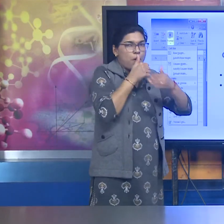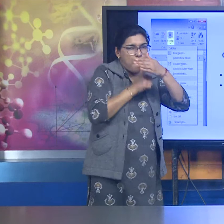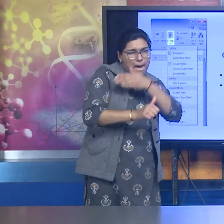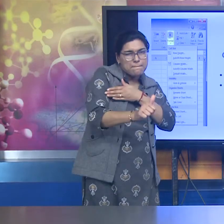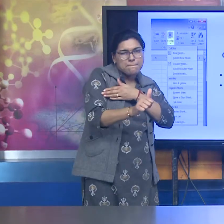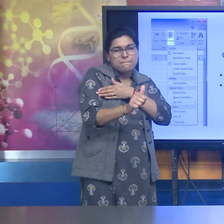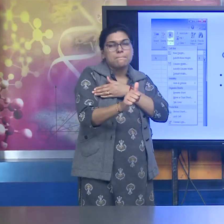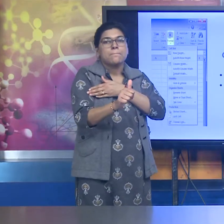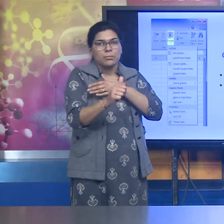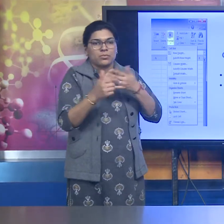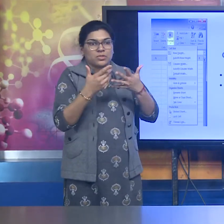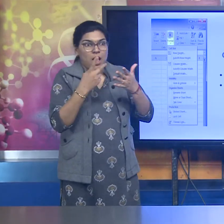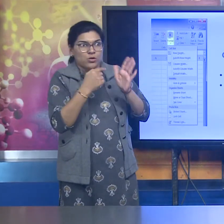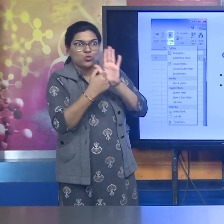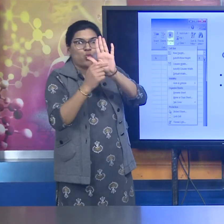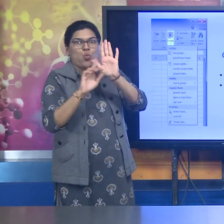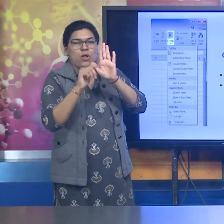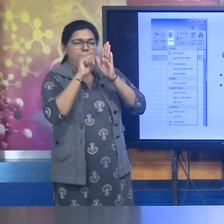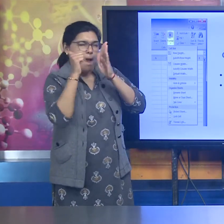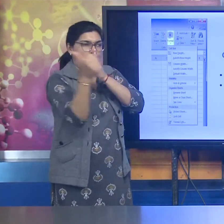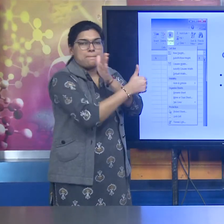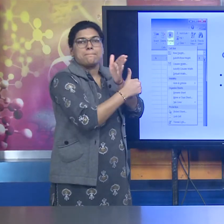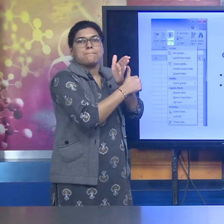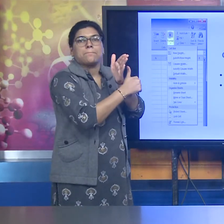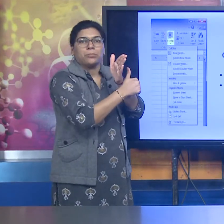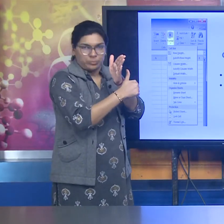and hide selected.